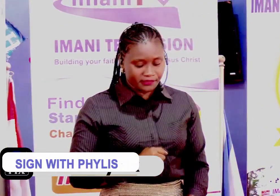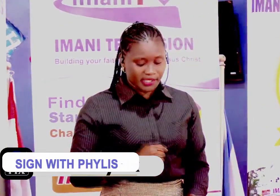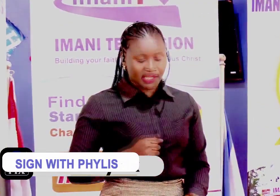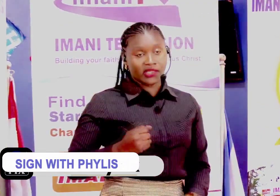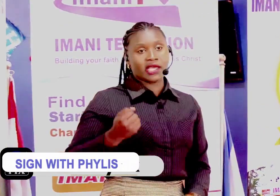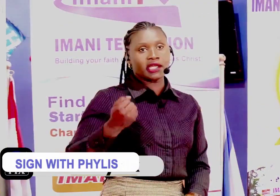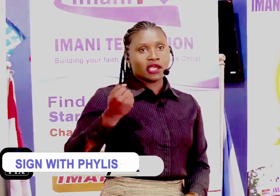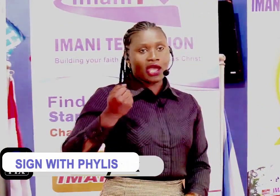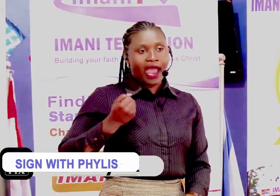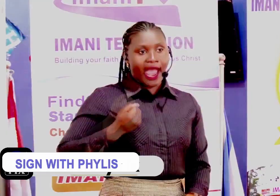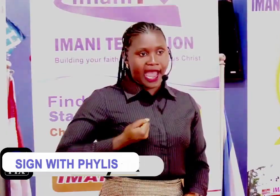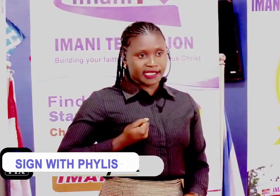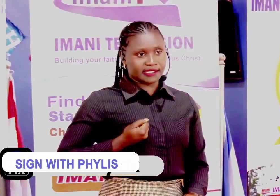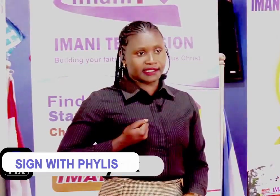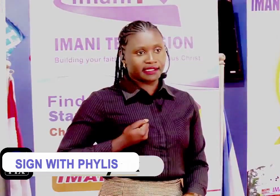and then has,